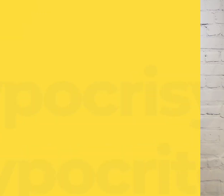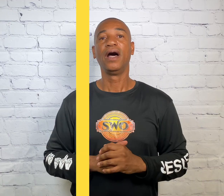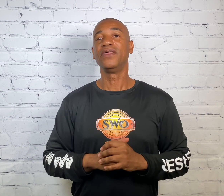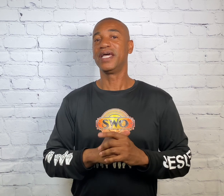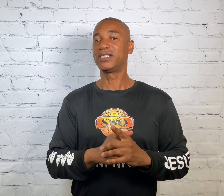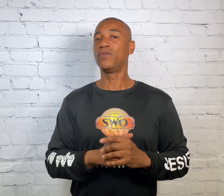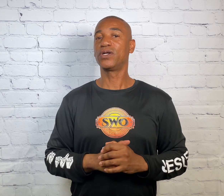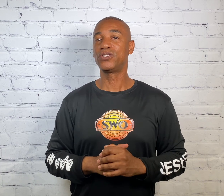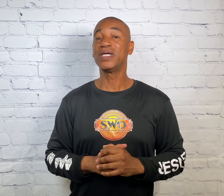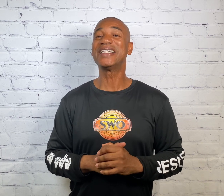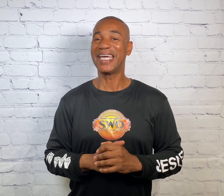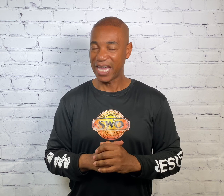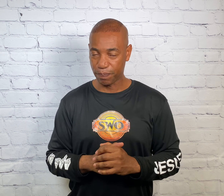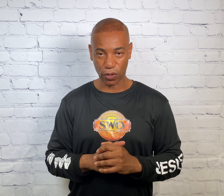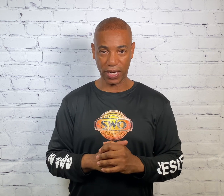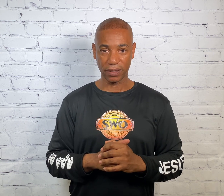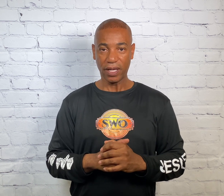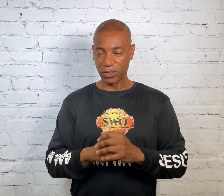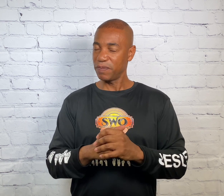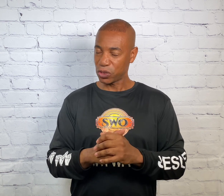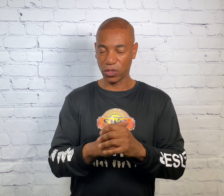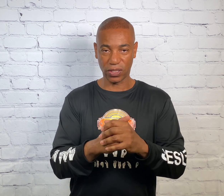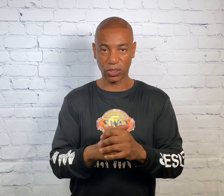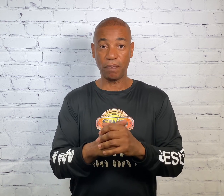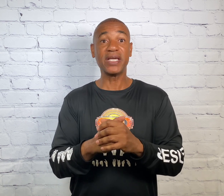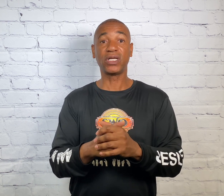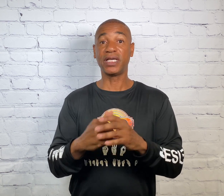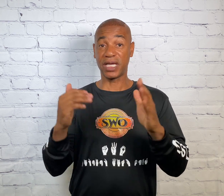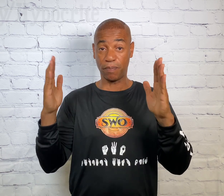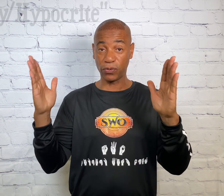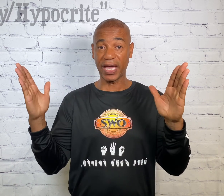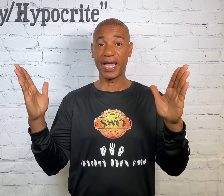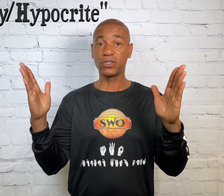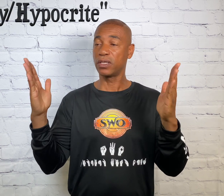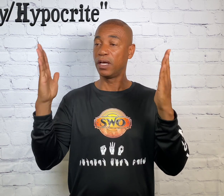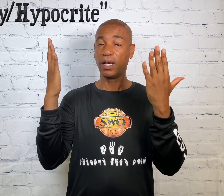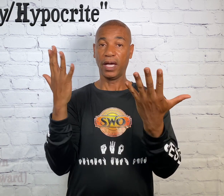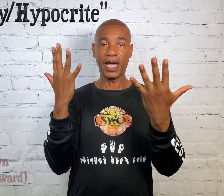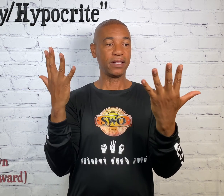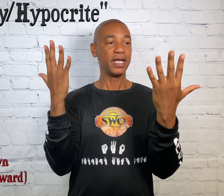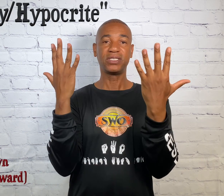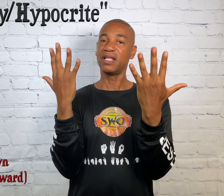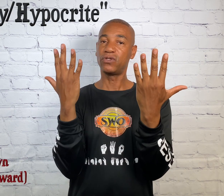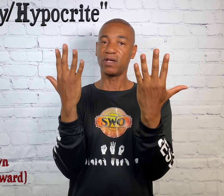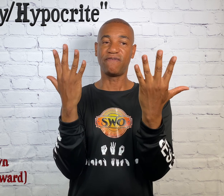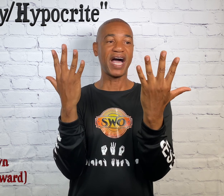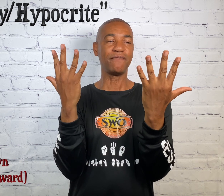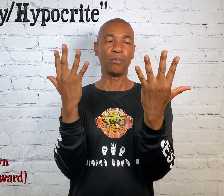The next sign we're going to do is hypocrite. So let me show you this. You basically take both hands, and instead of doing a 5,